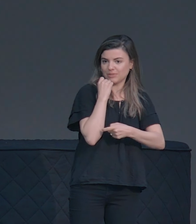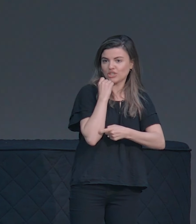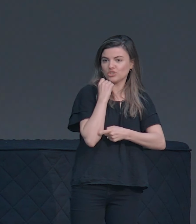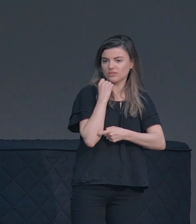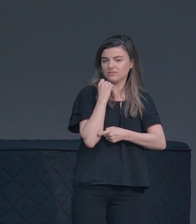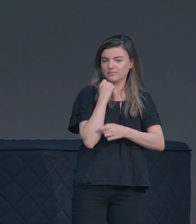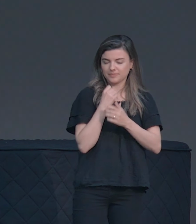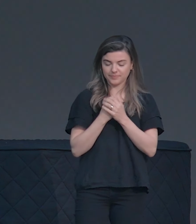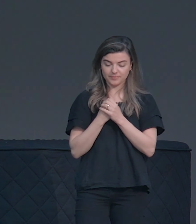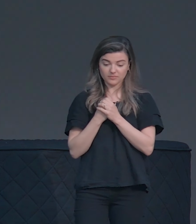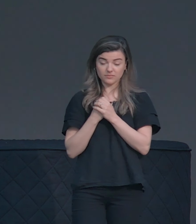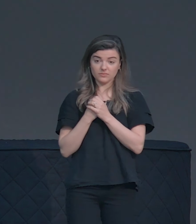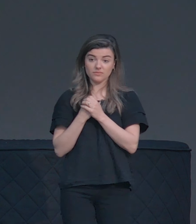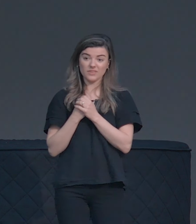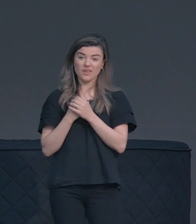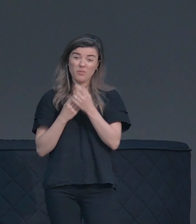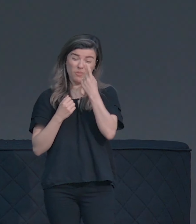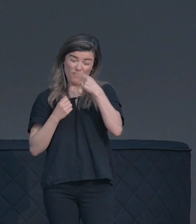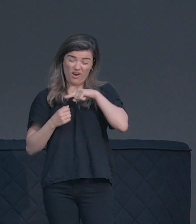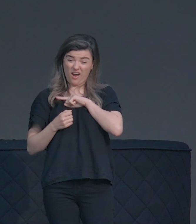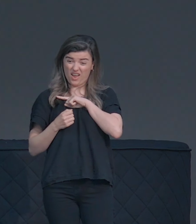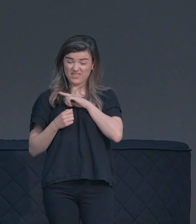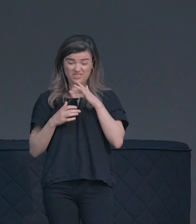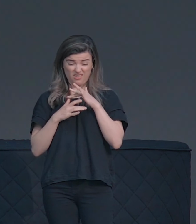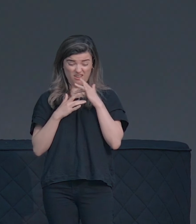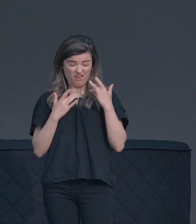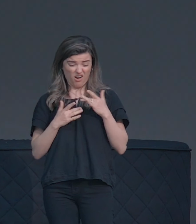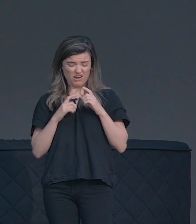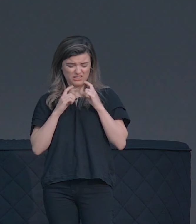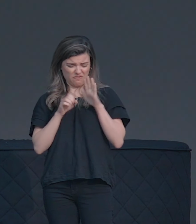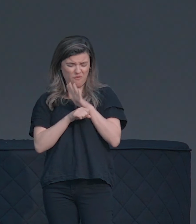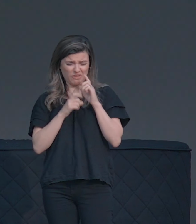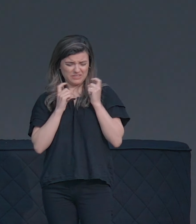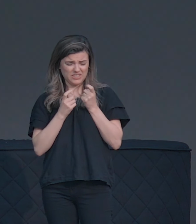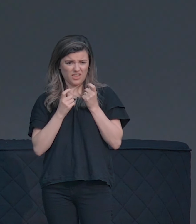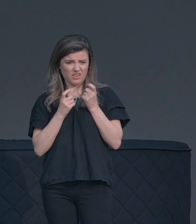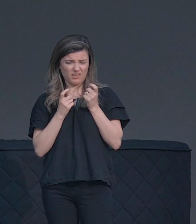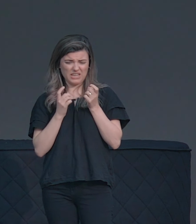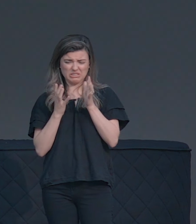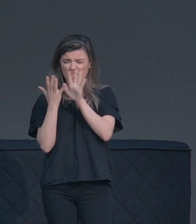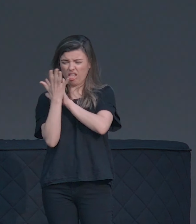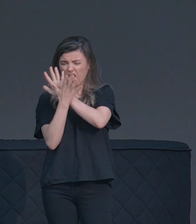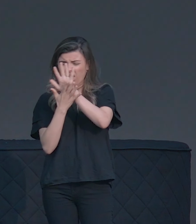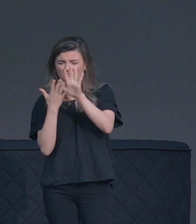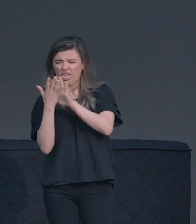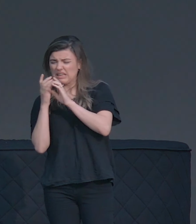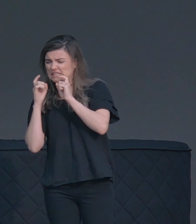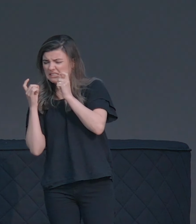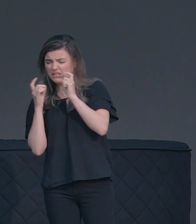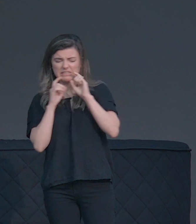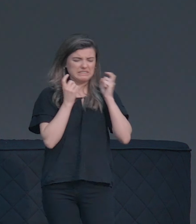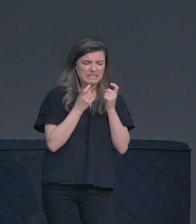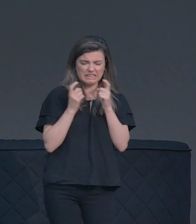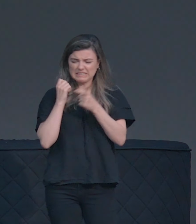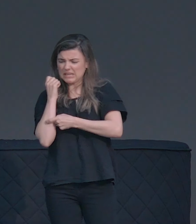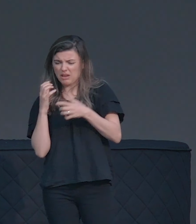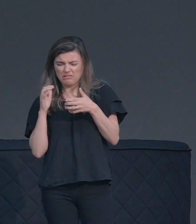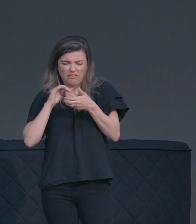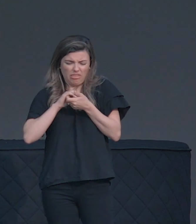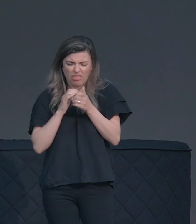But what happens is our sinful hearts meld sin and temptation together because we not only love